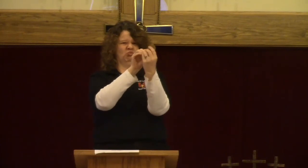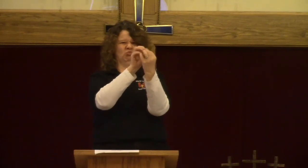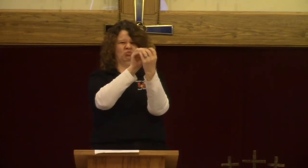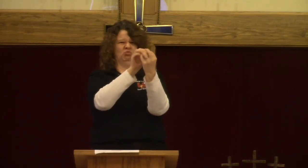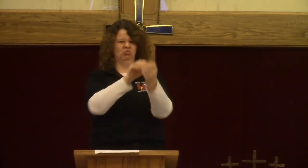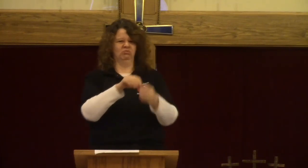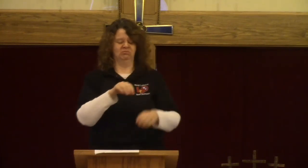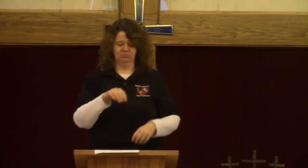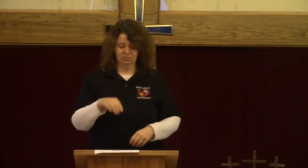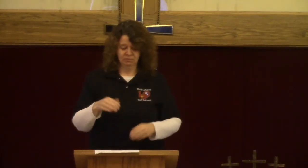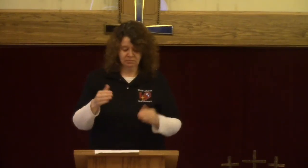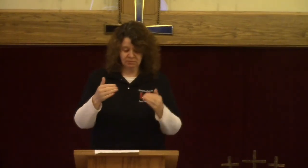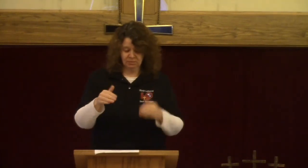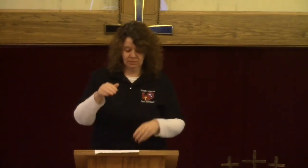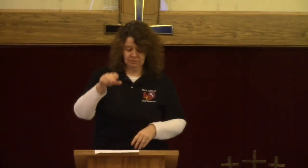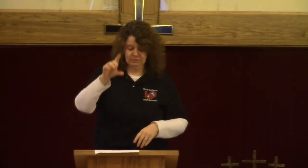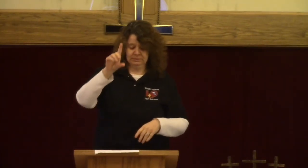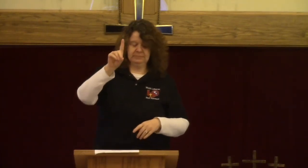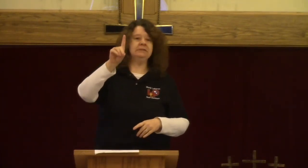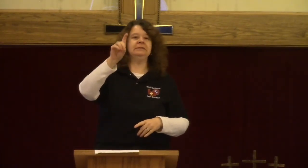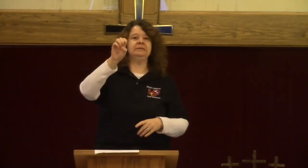they argue with the pastor, confront the pastor.